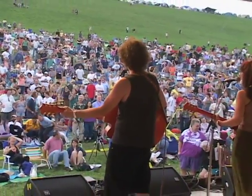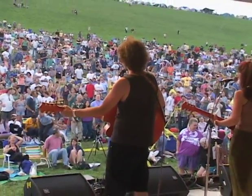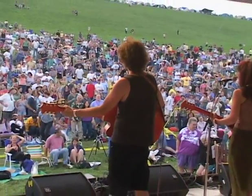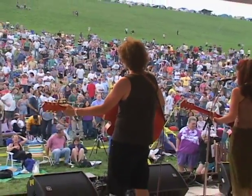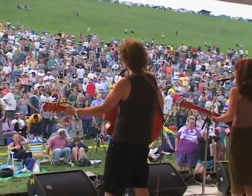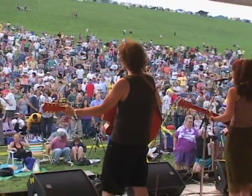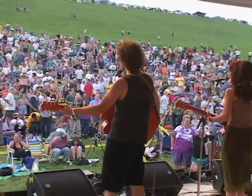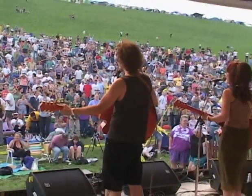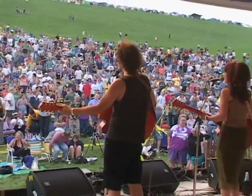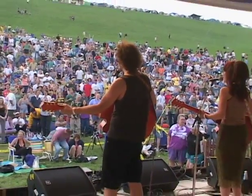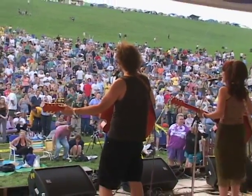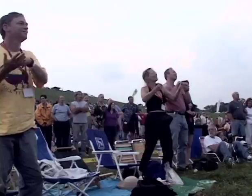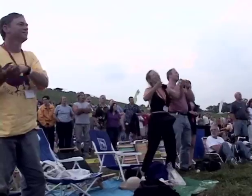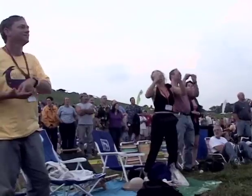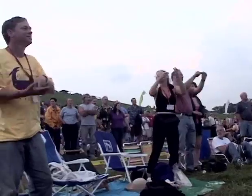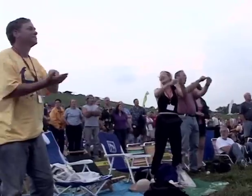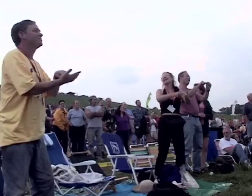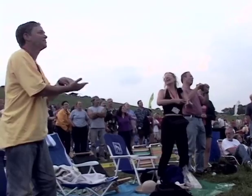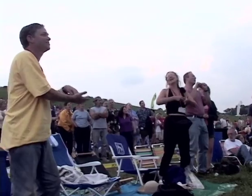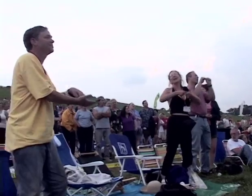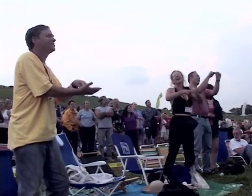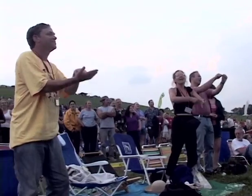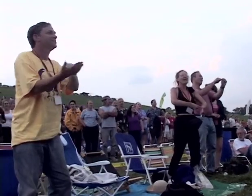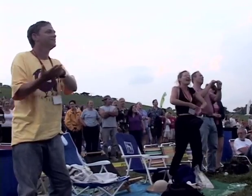Stand. Now you keep that going while we sing this.